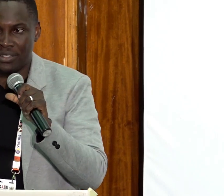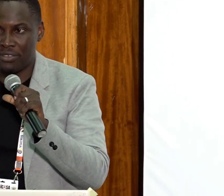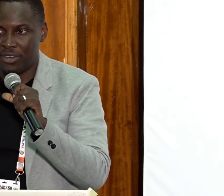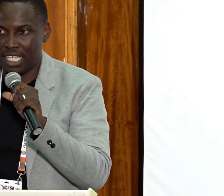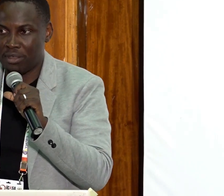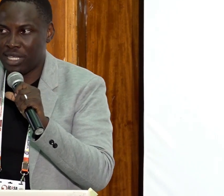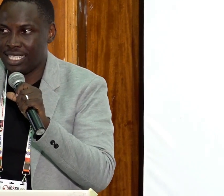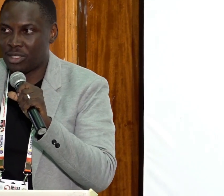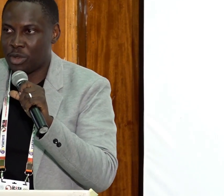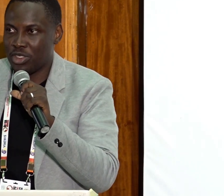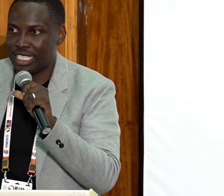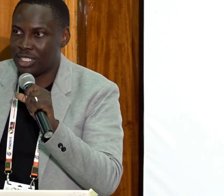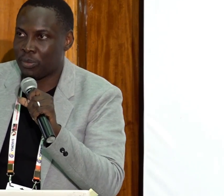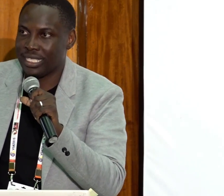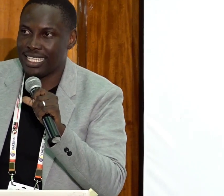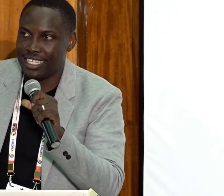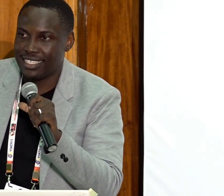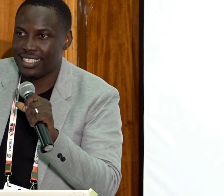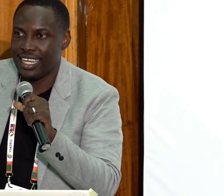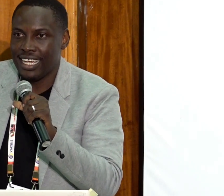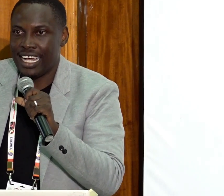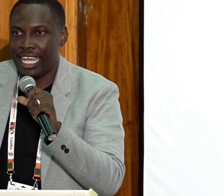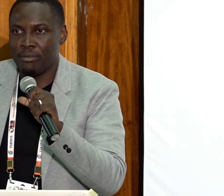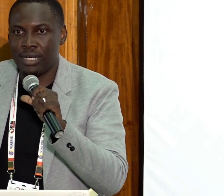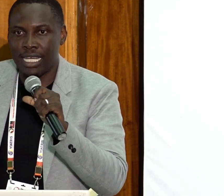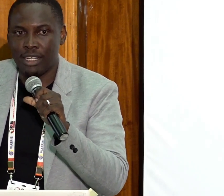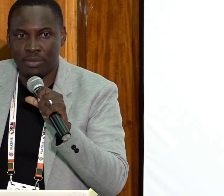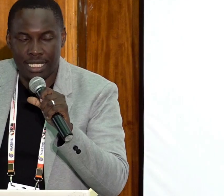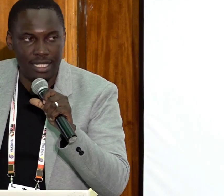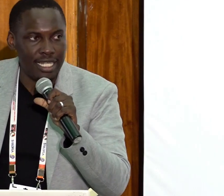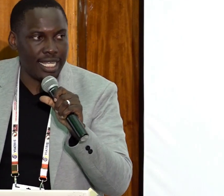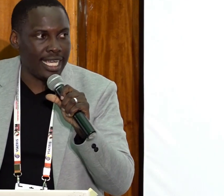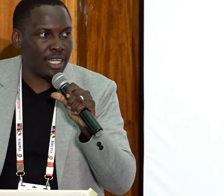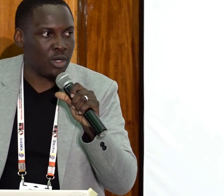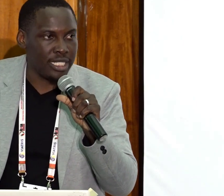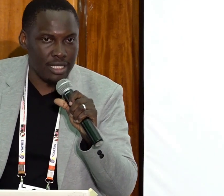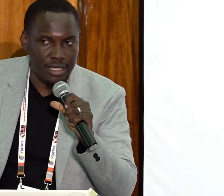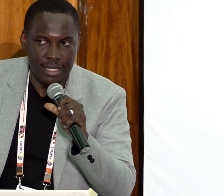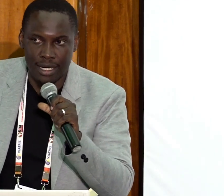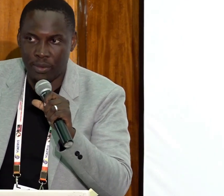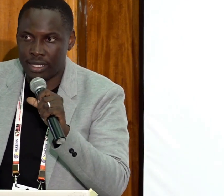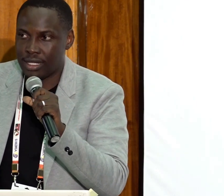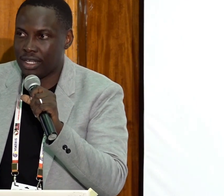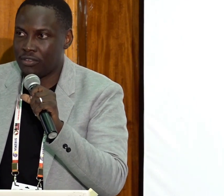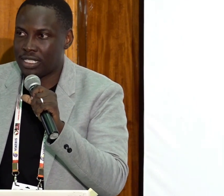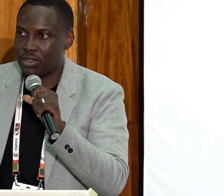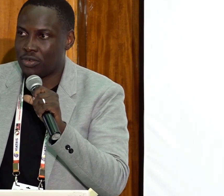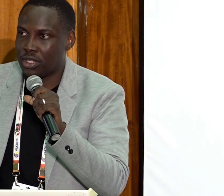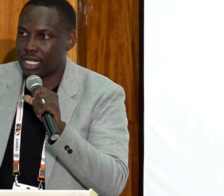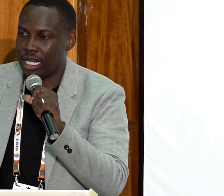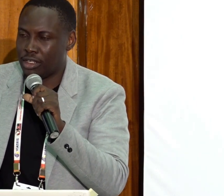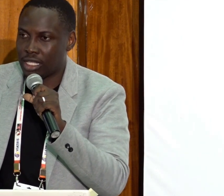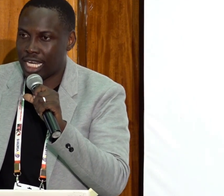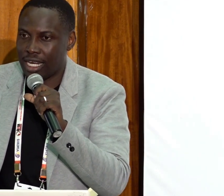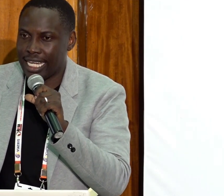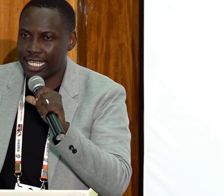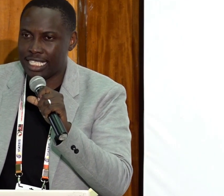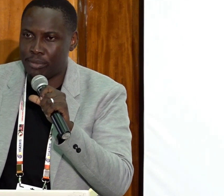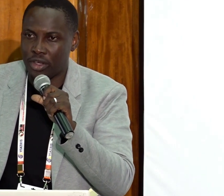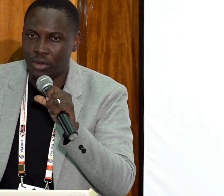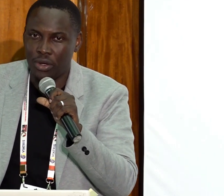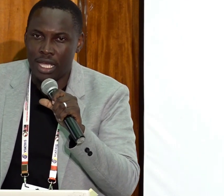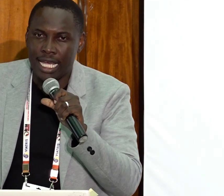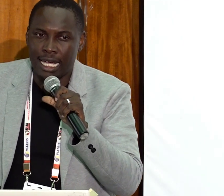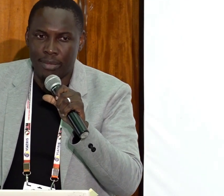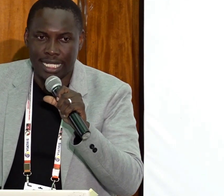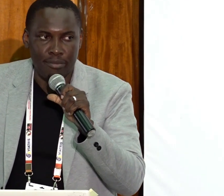organizers for giving me this opportunity to present. I am an obstetrician and gynecologist with University of North Carolina at